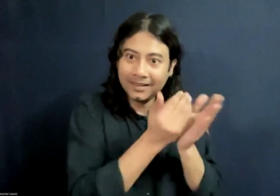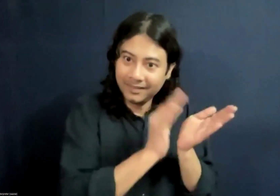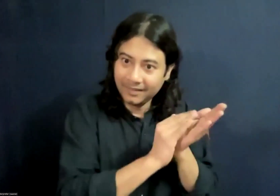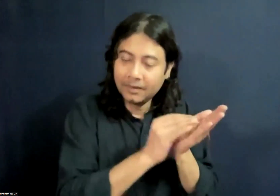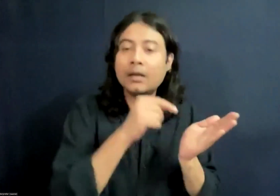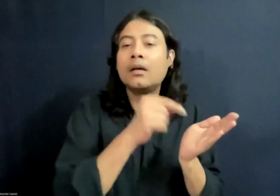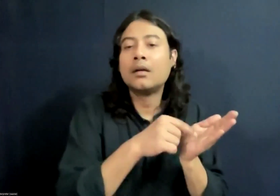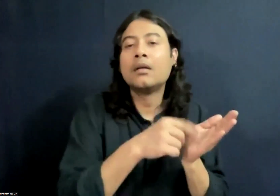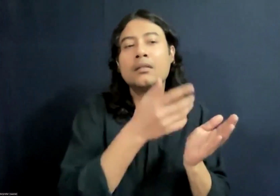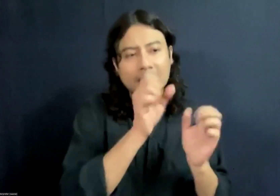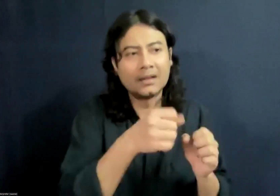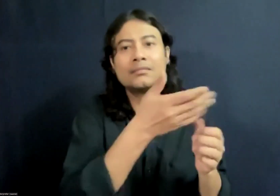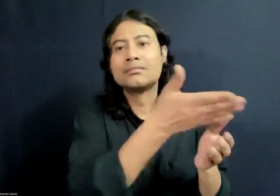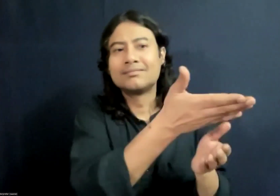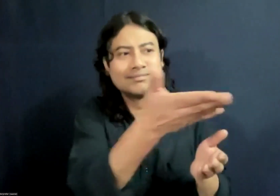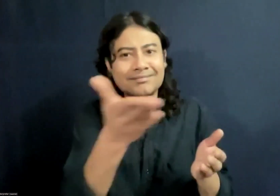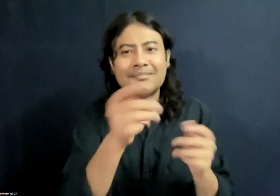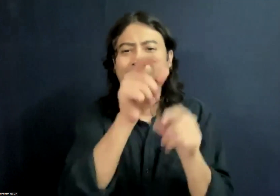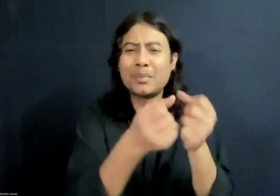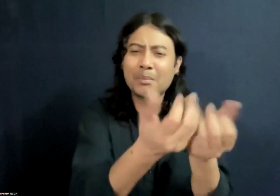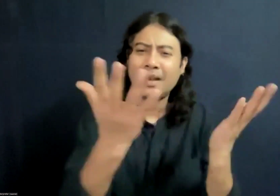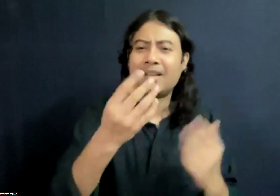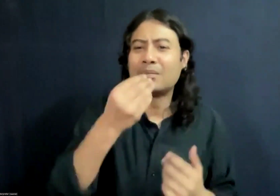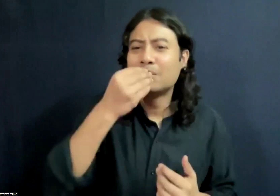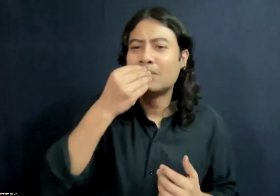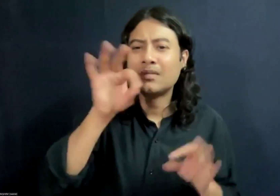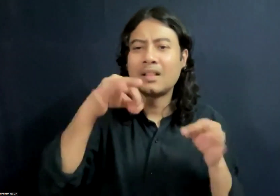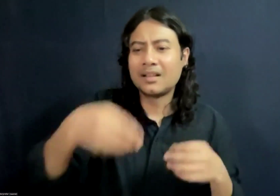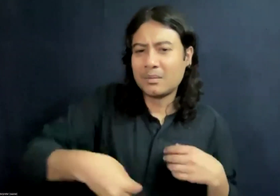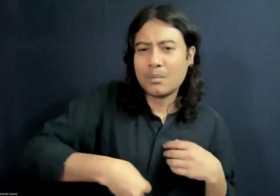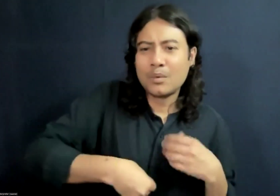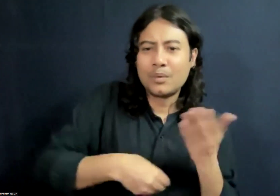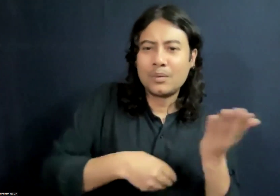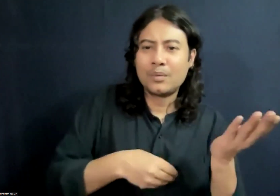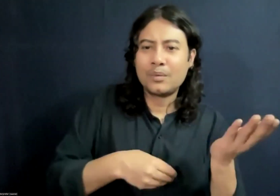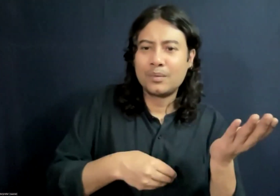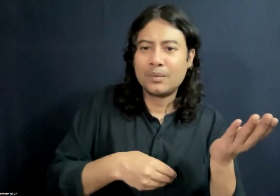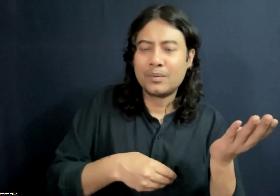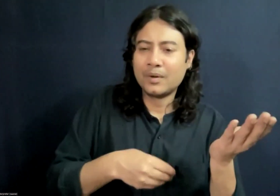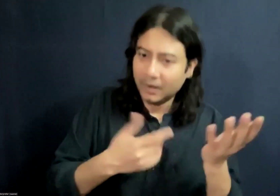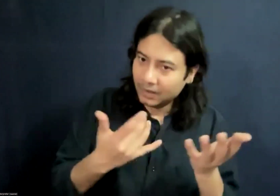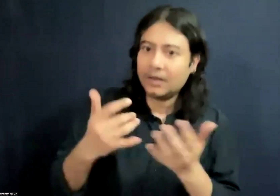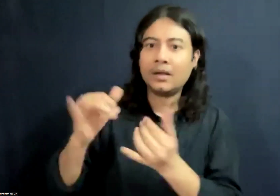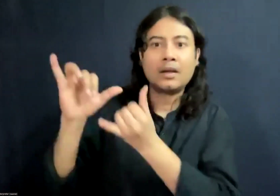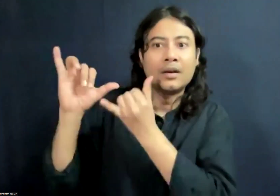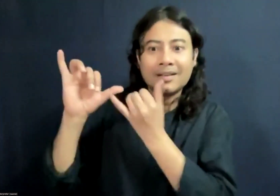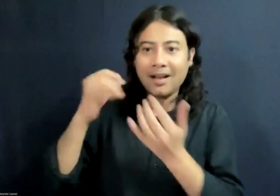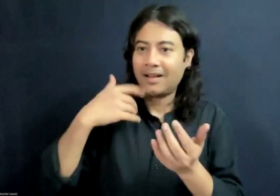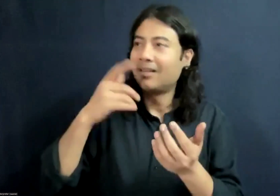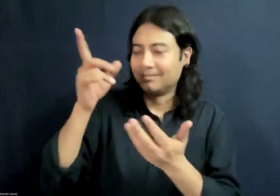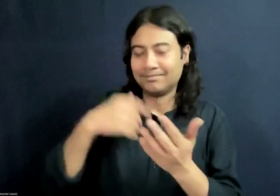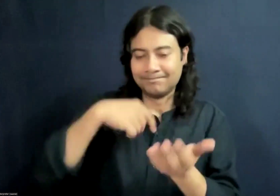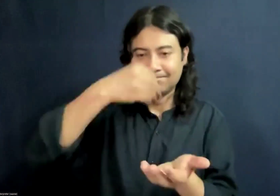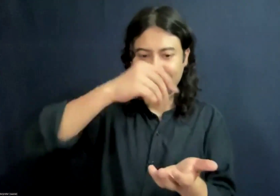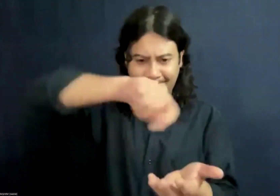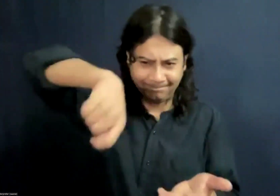needy. You can actually buy your prasad, they will also become Krishna conscious. So yes, money is there. So what you do